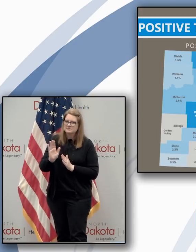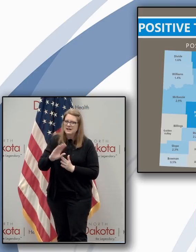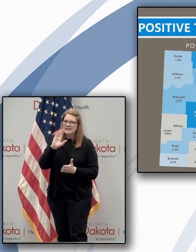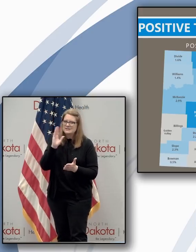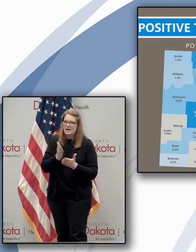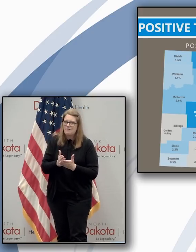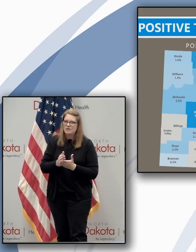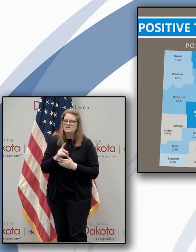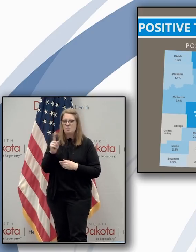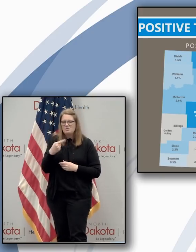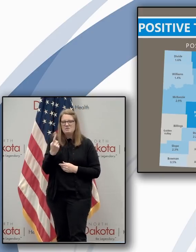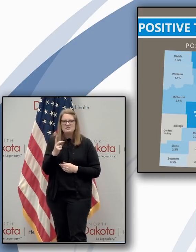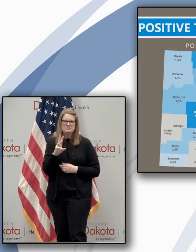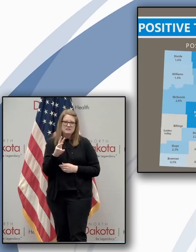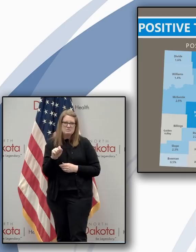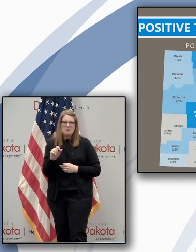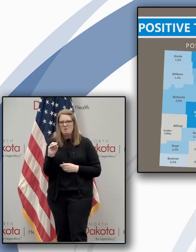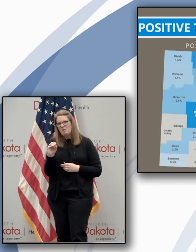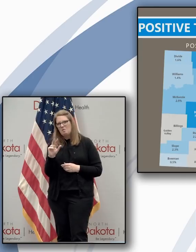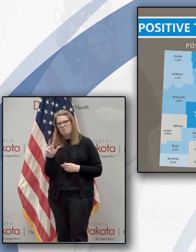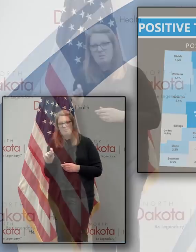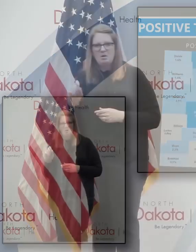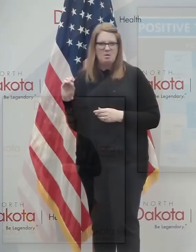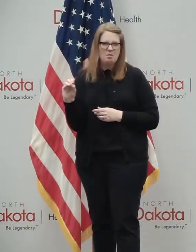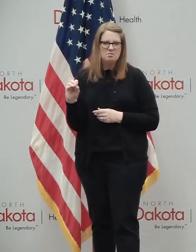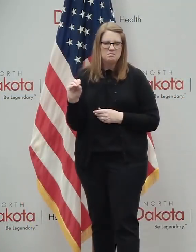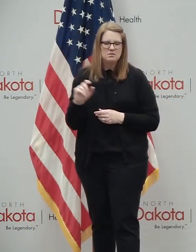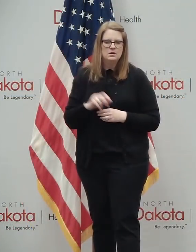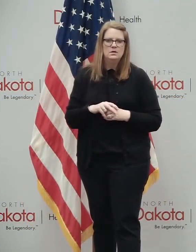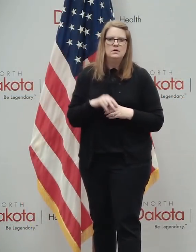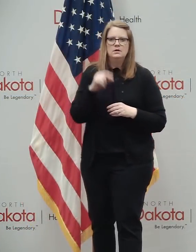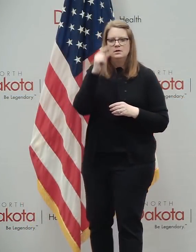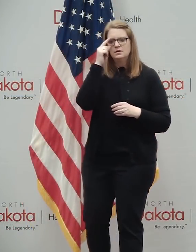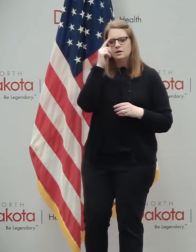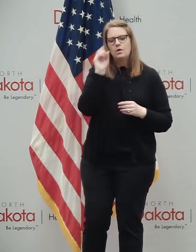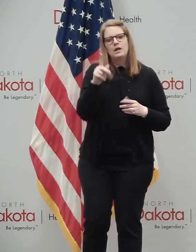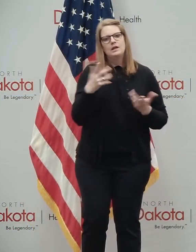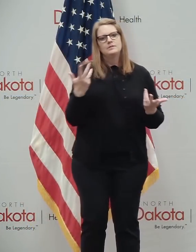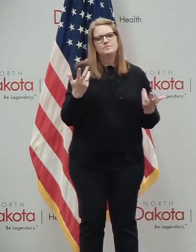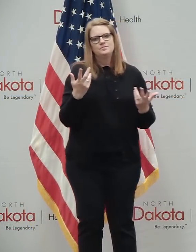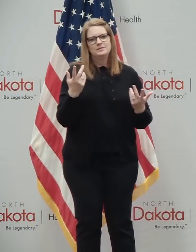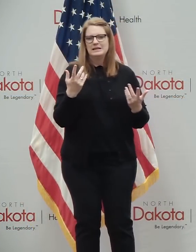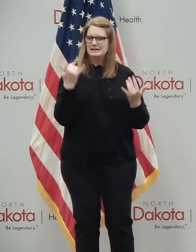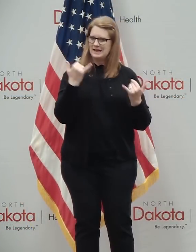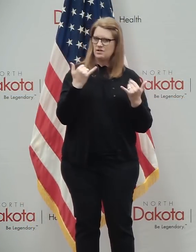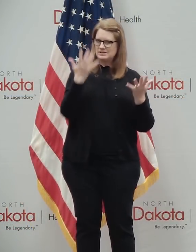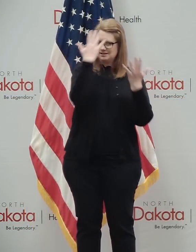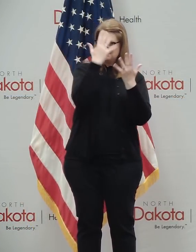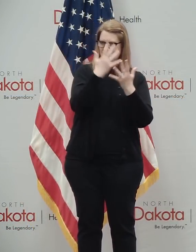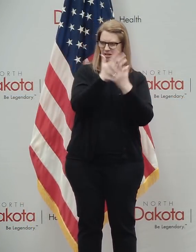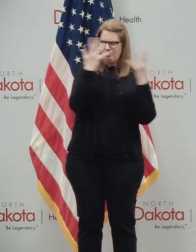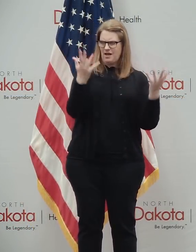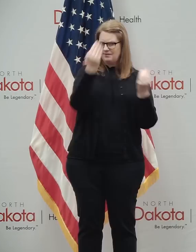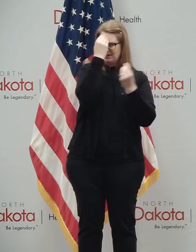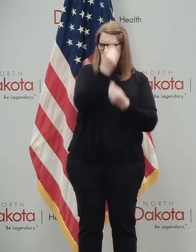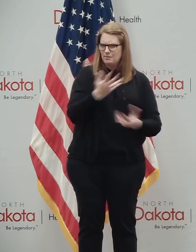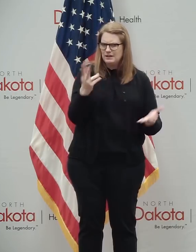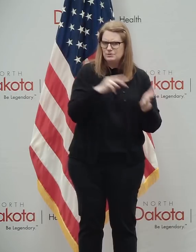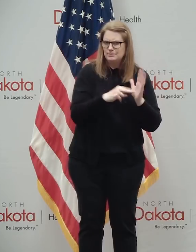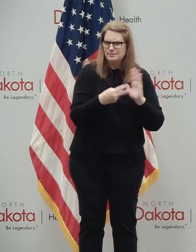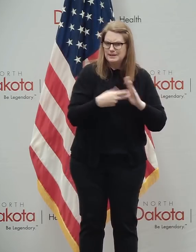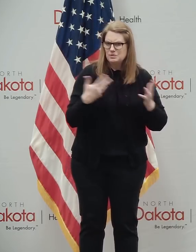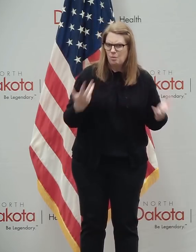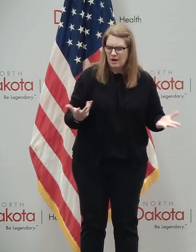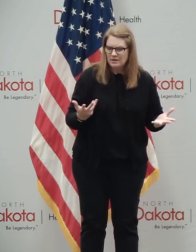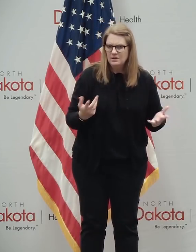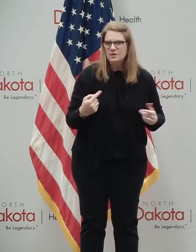In terms of the next thing we'd like to announce, because when you say, okay, you've just gone through a lot of data, what does that mean? We've always said